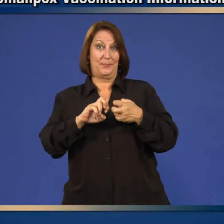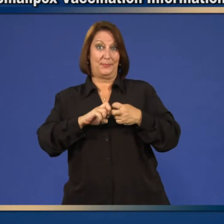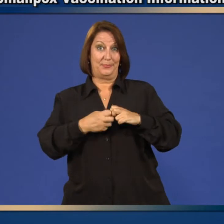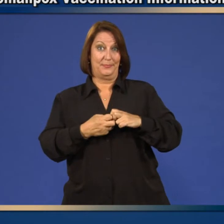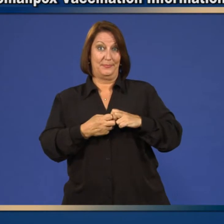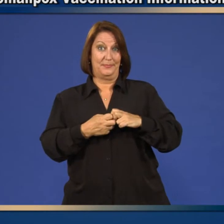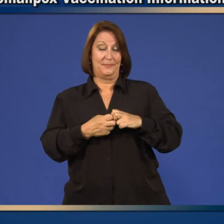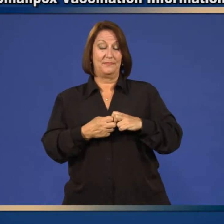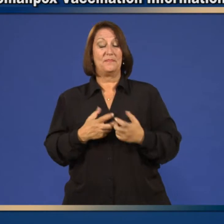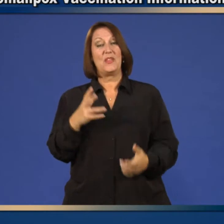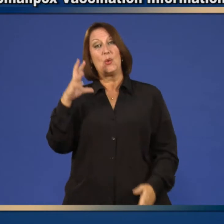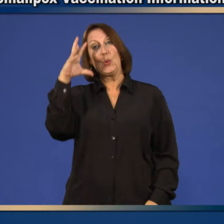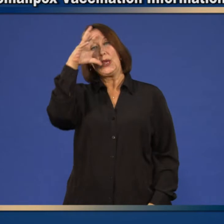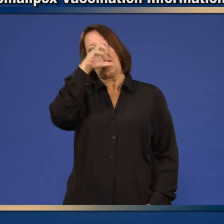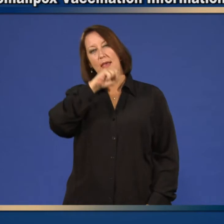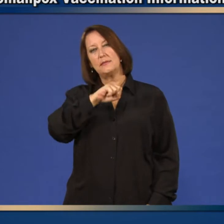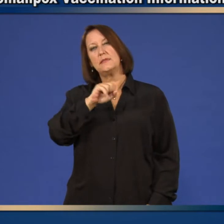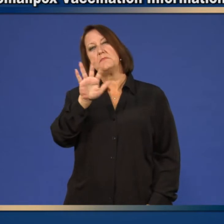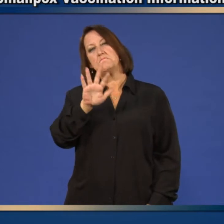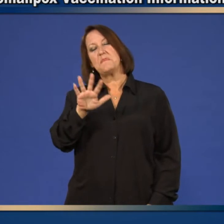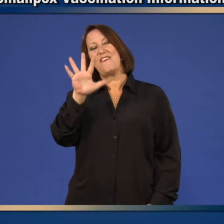It is estimated that